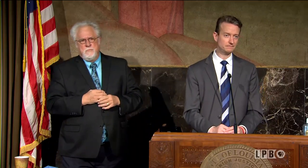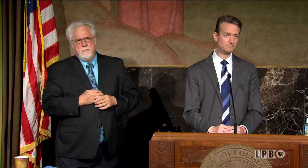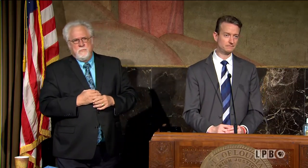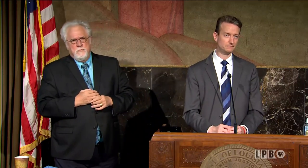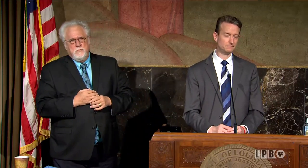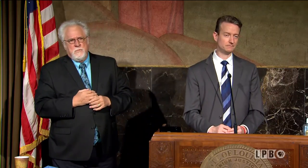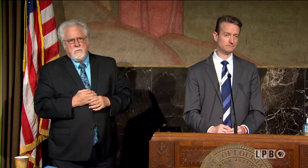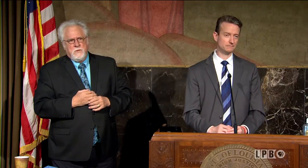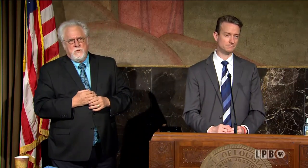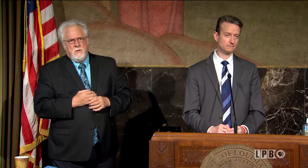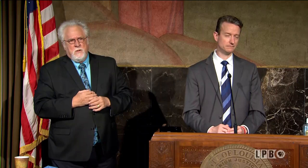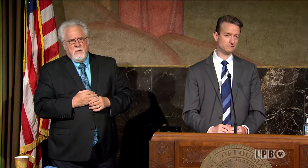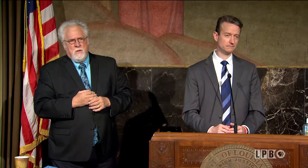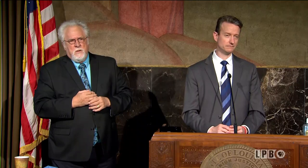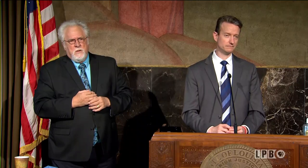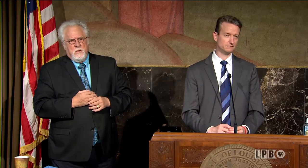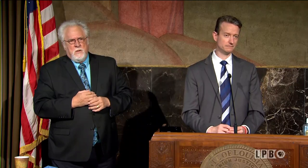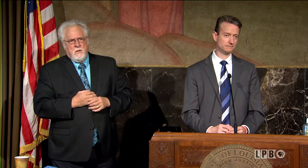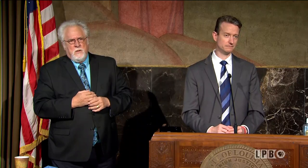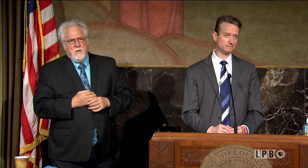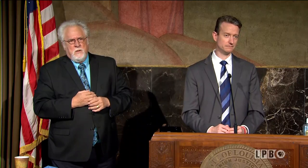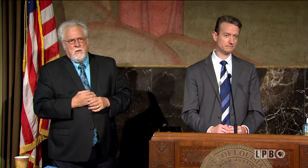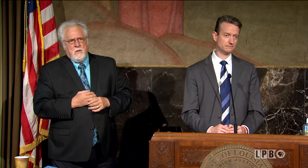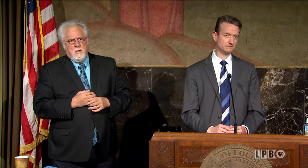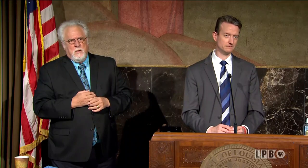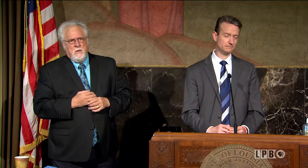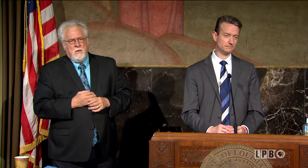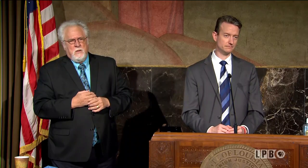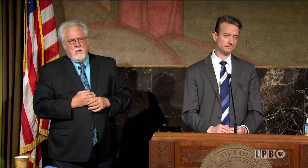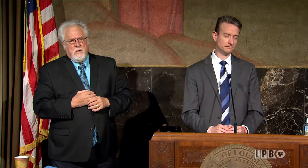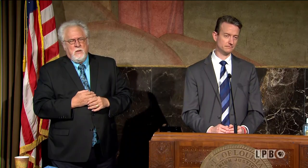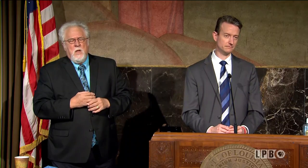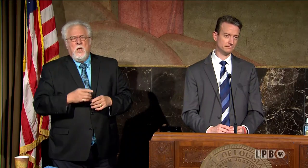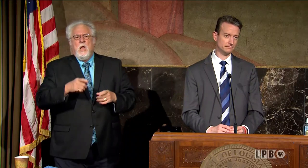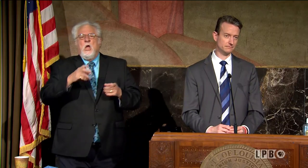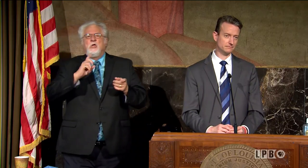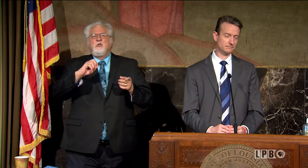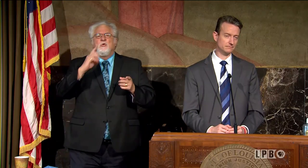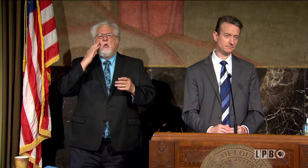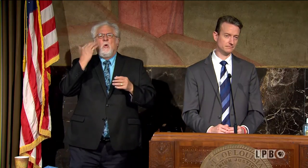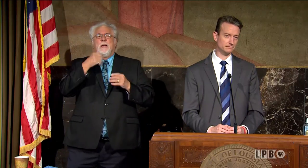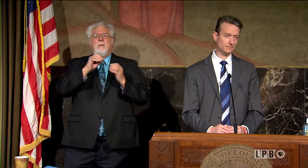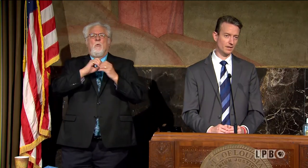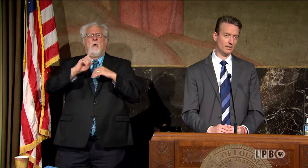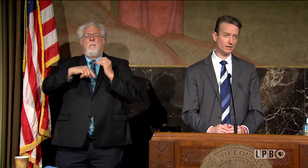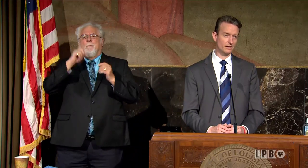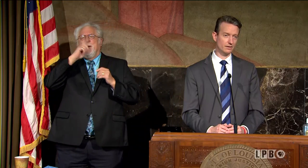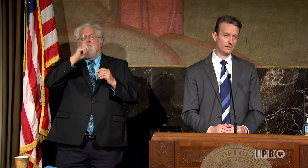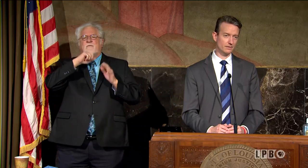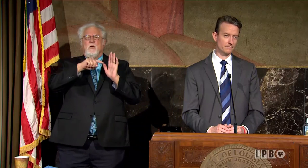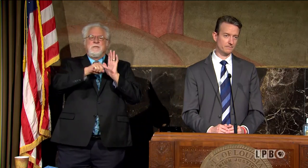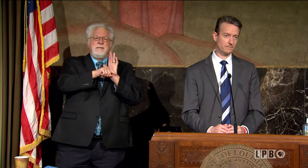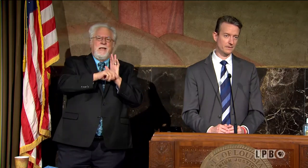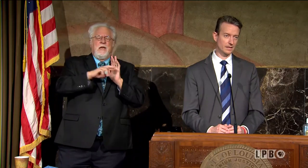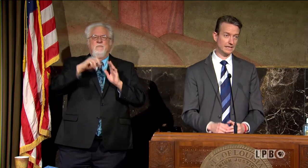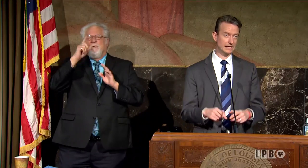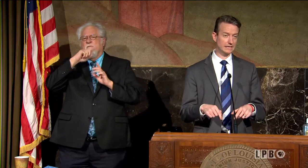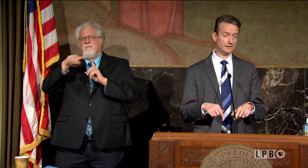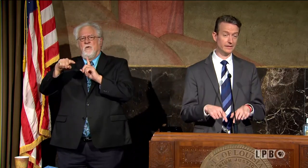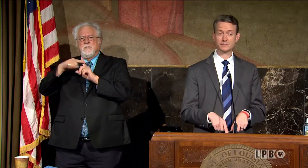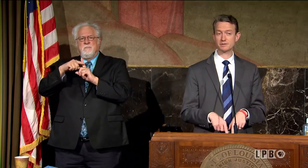of an abundance of tests, do we know more about a potential false negative or false positive rate with the testing, like how